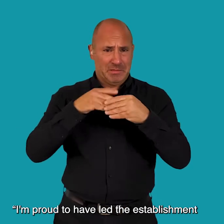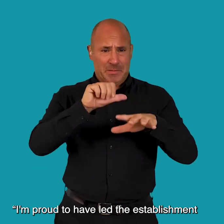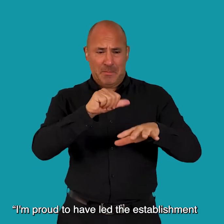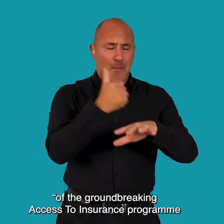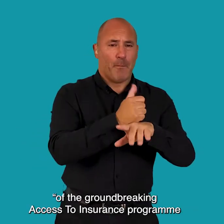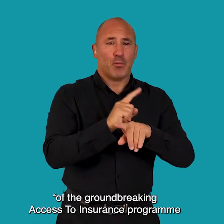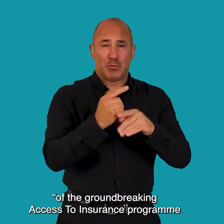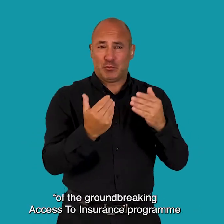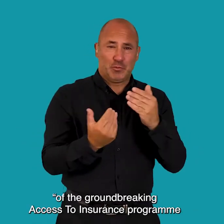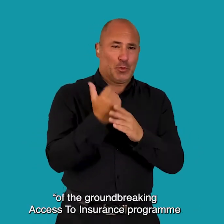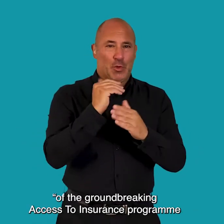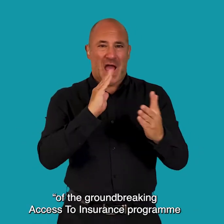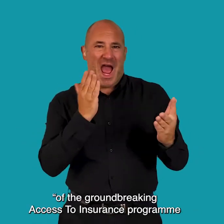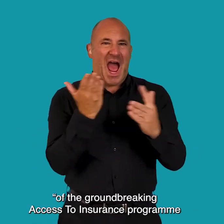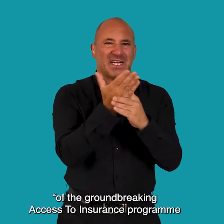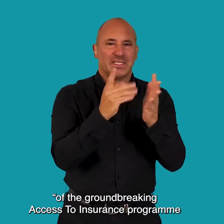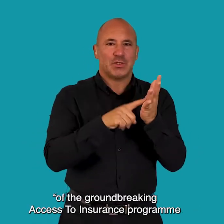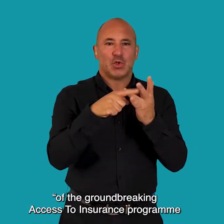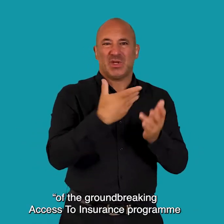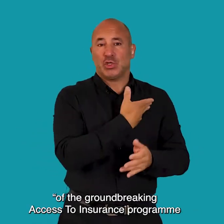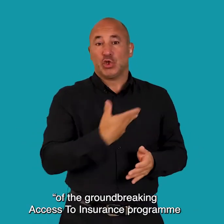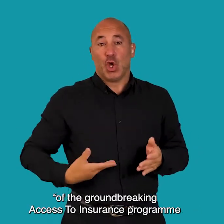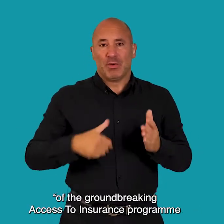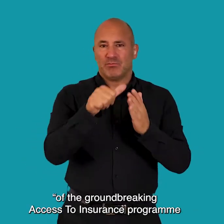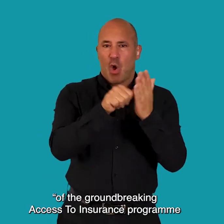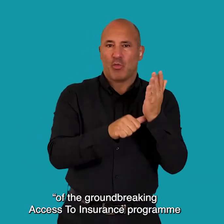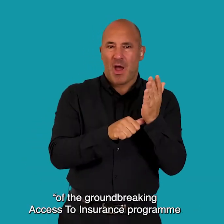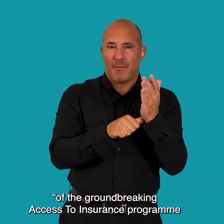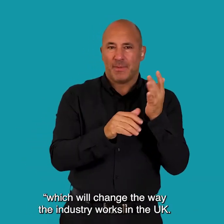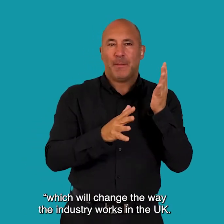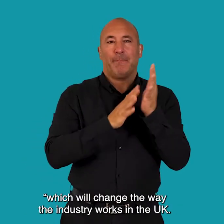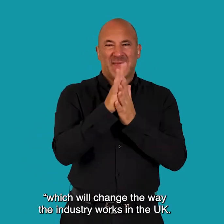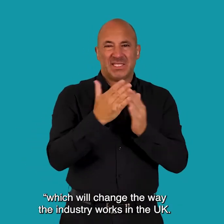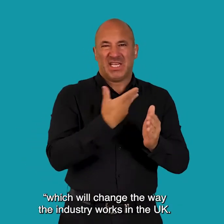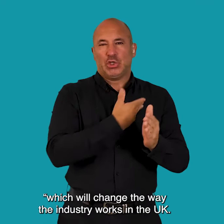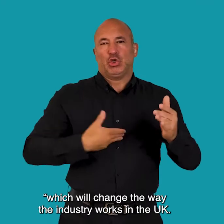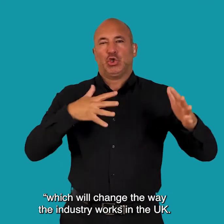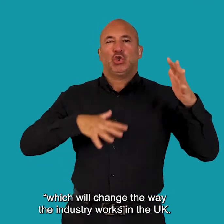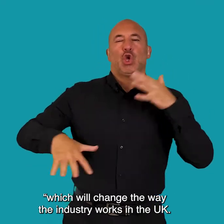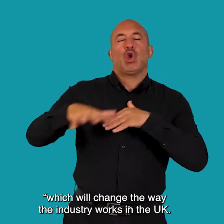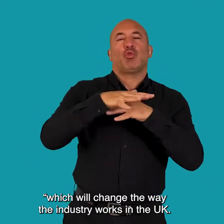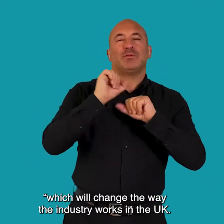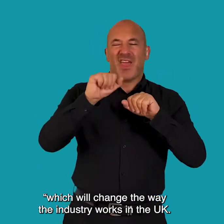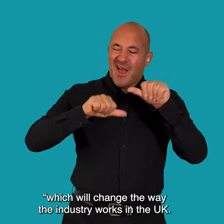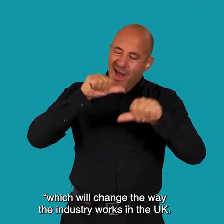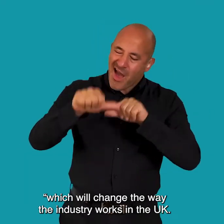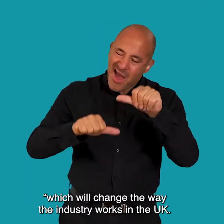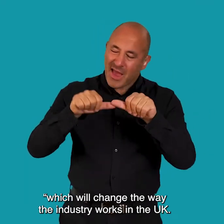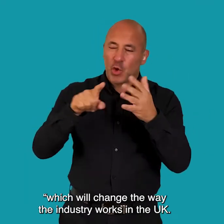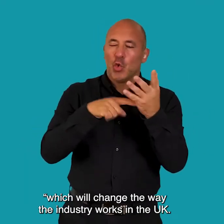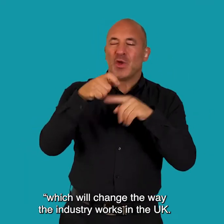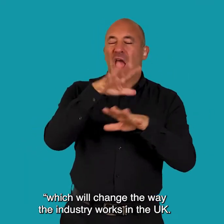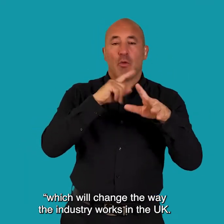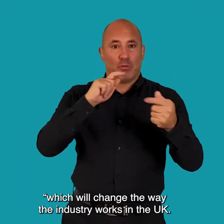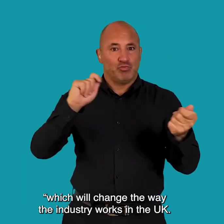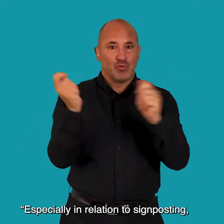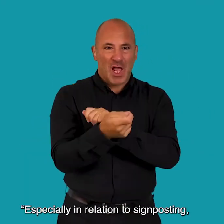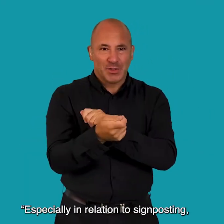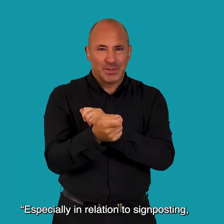establishment of the groundbreaking Access to Insurance programme, which will change the way the industry works in the UK, especially